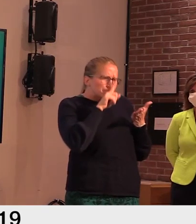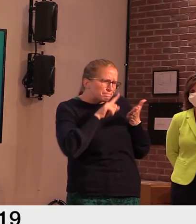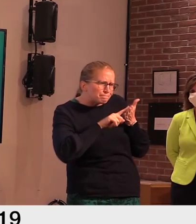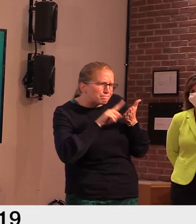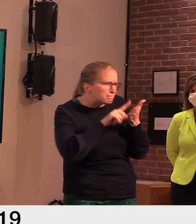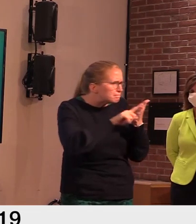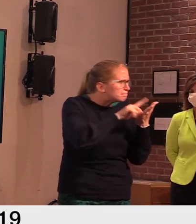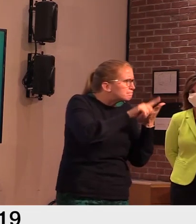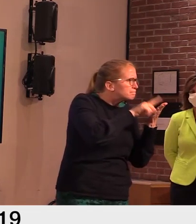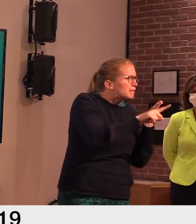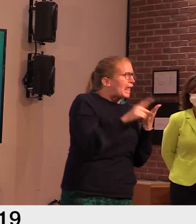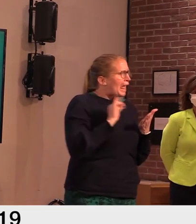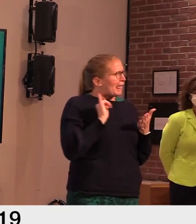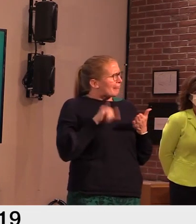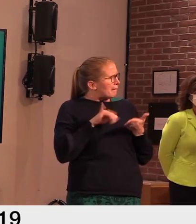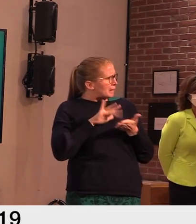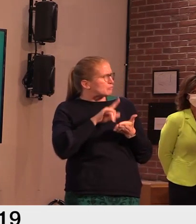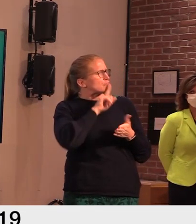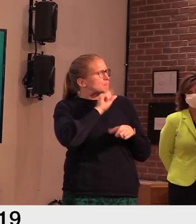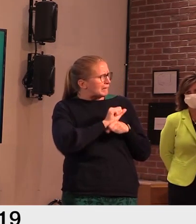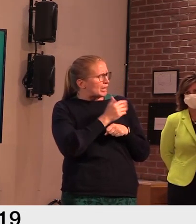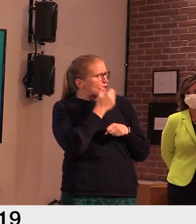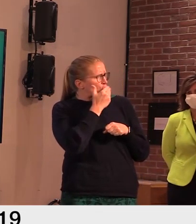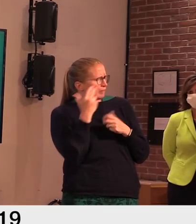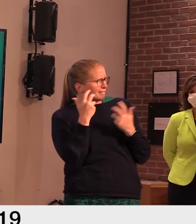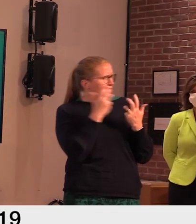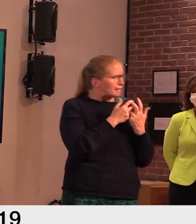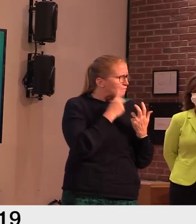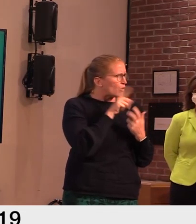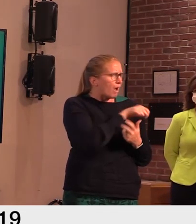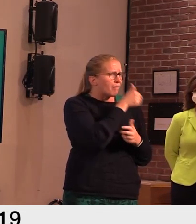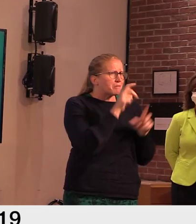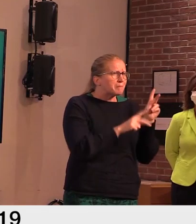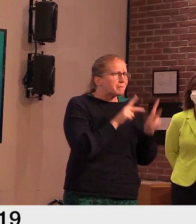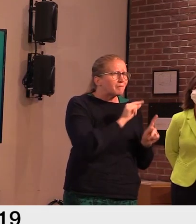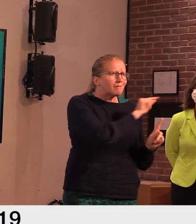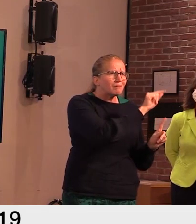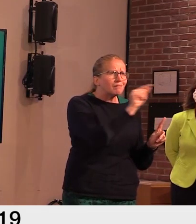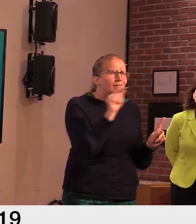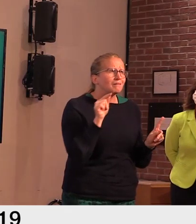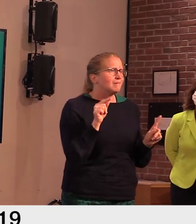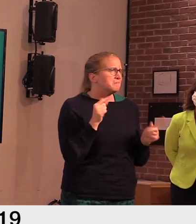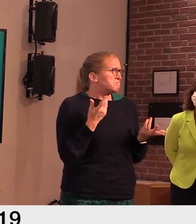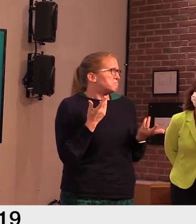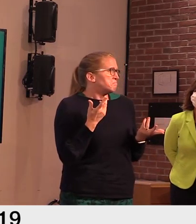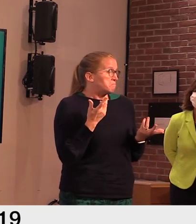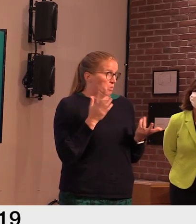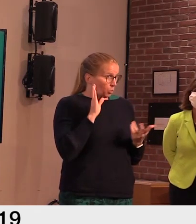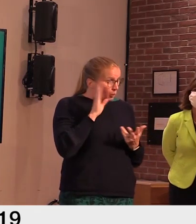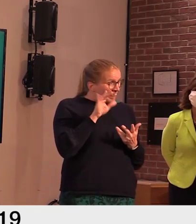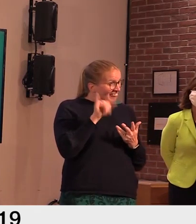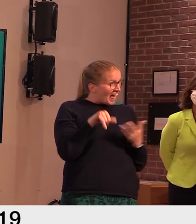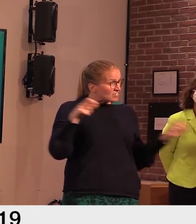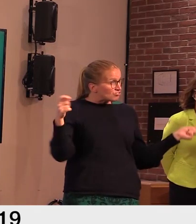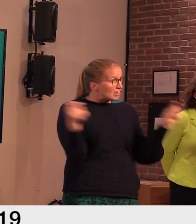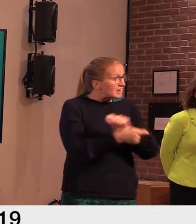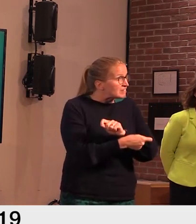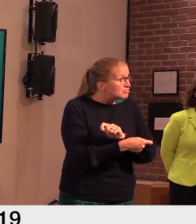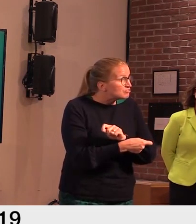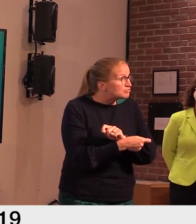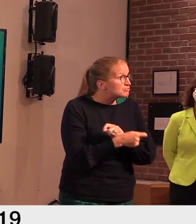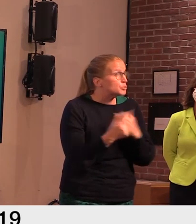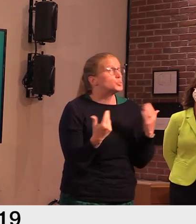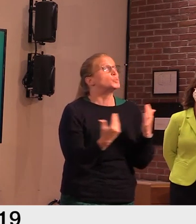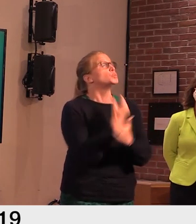closely at the benefits or potential harms caused to people